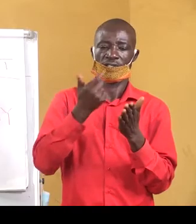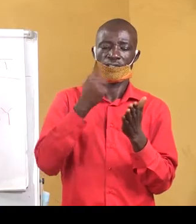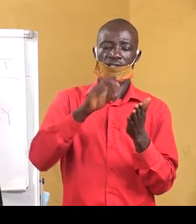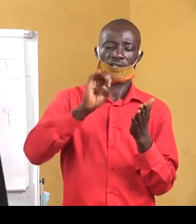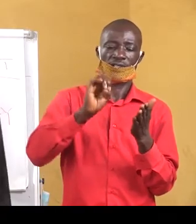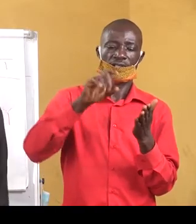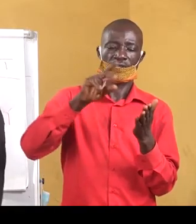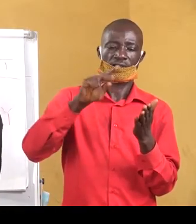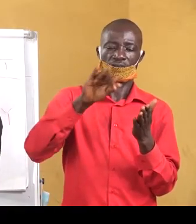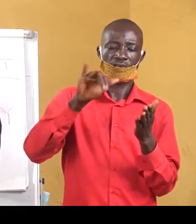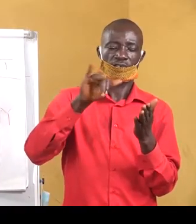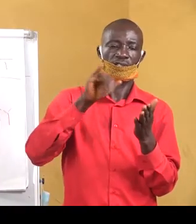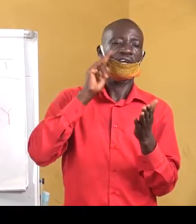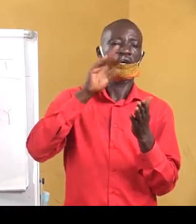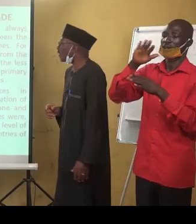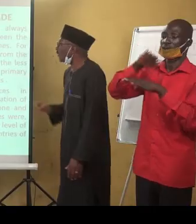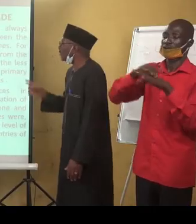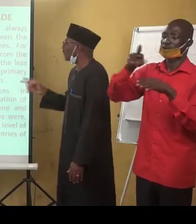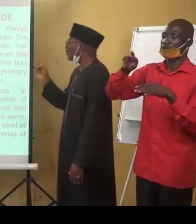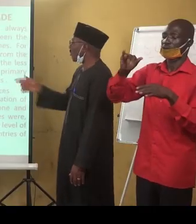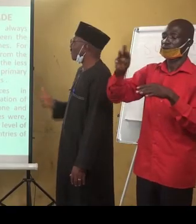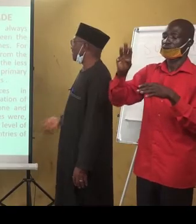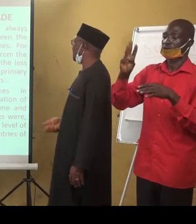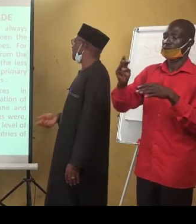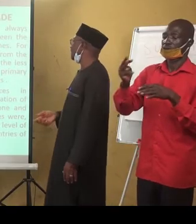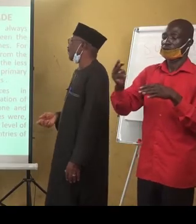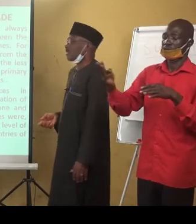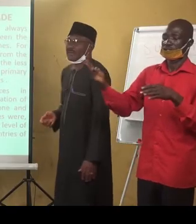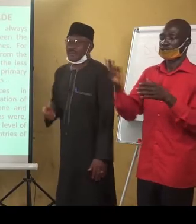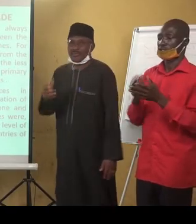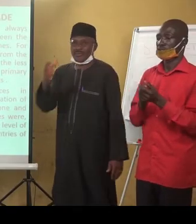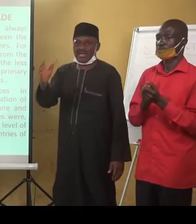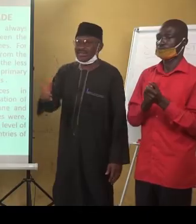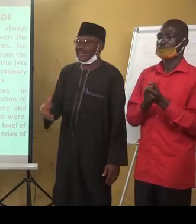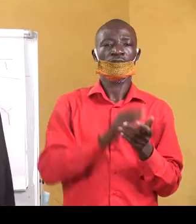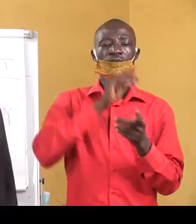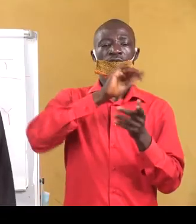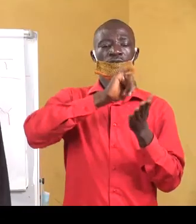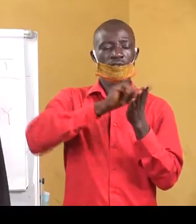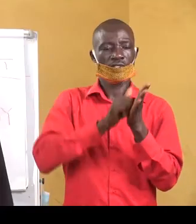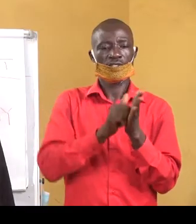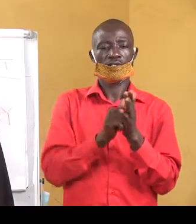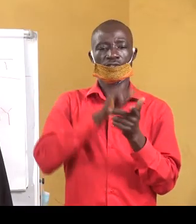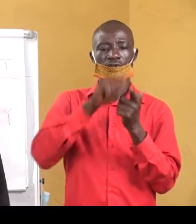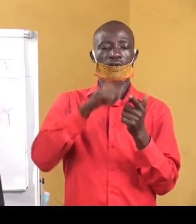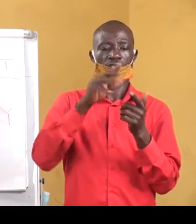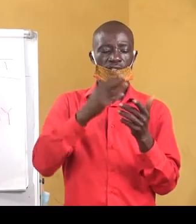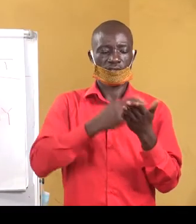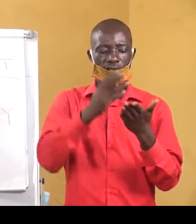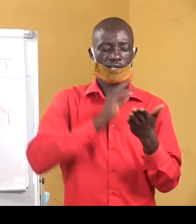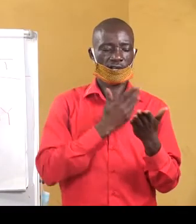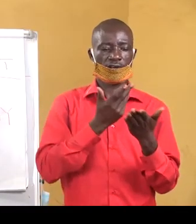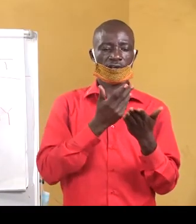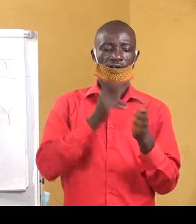are raw materials. These raw materials, when they buy our crude